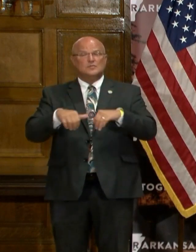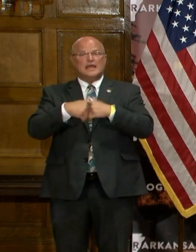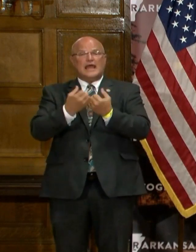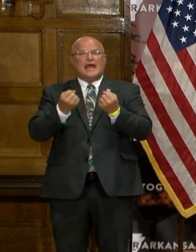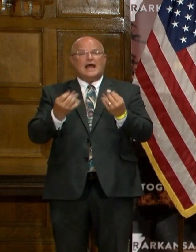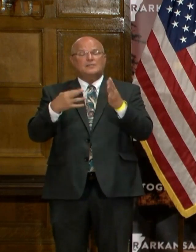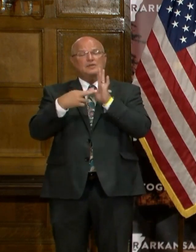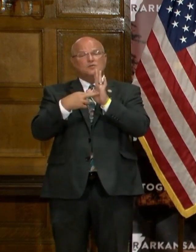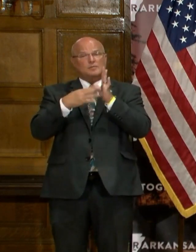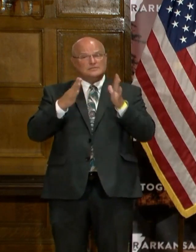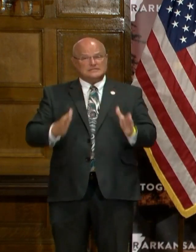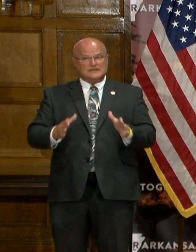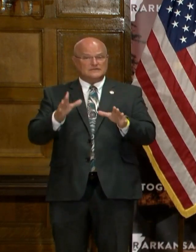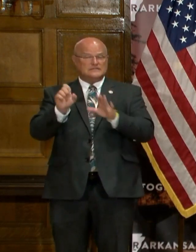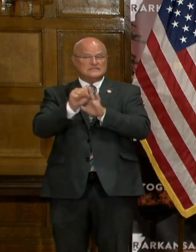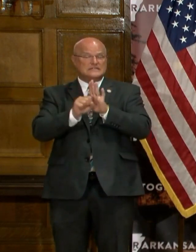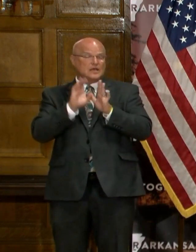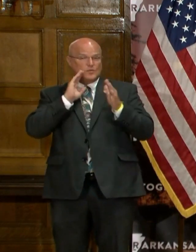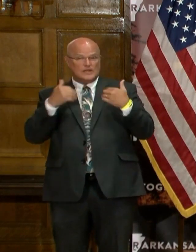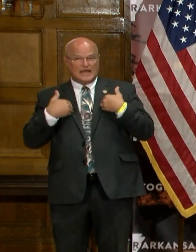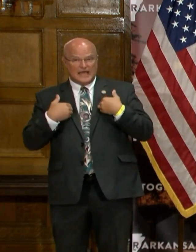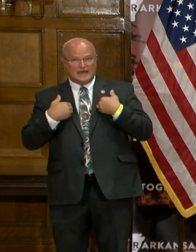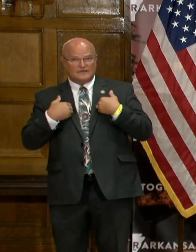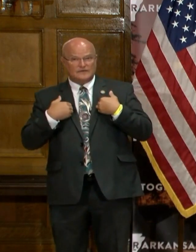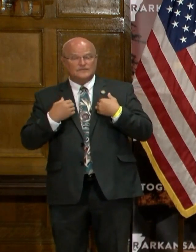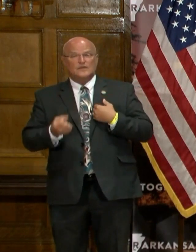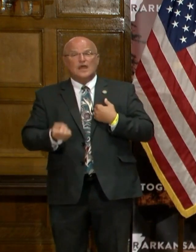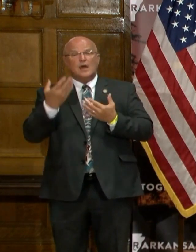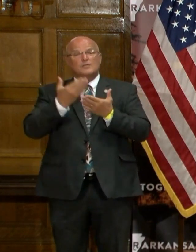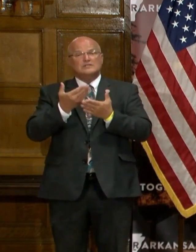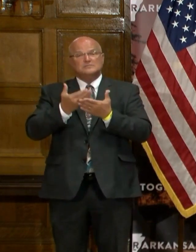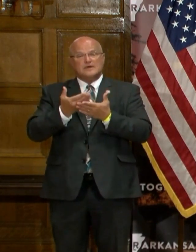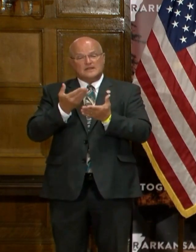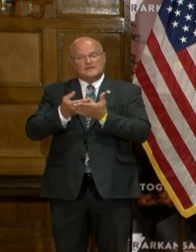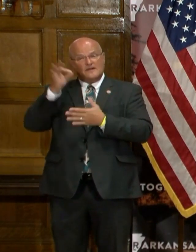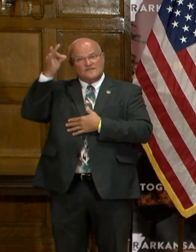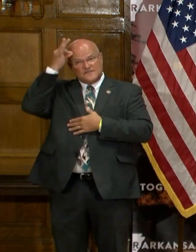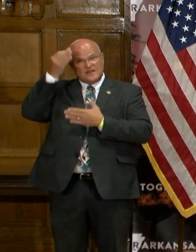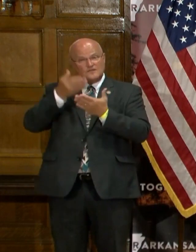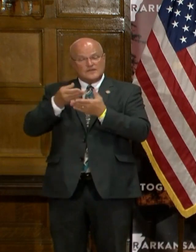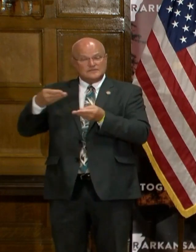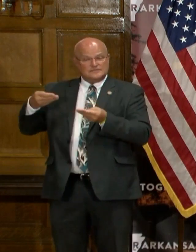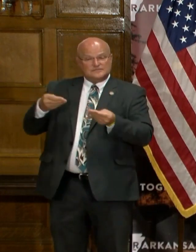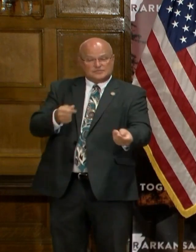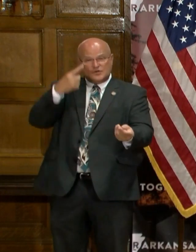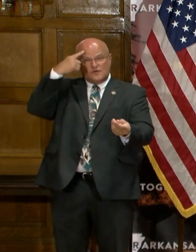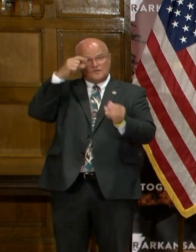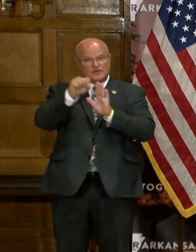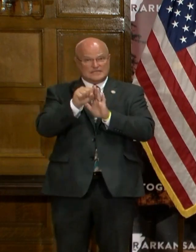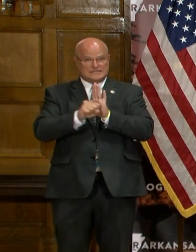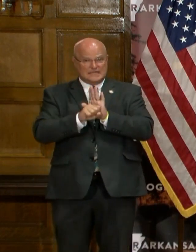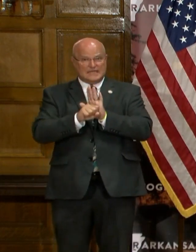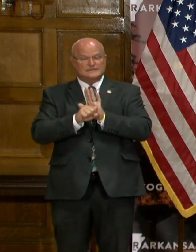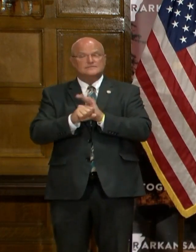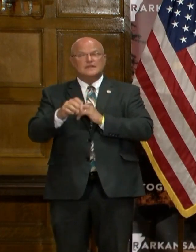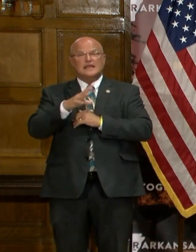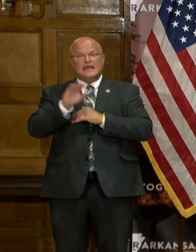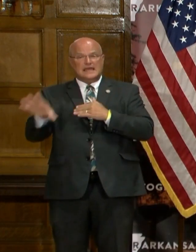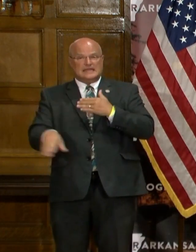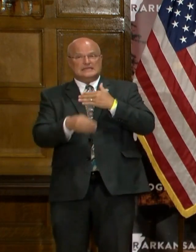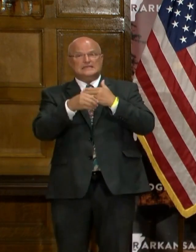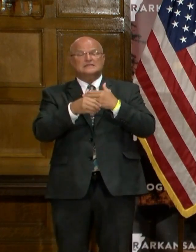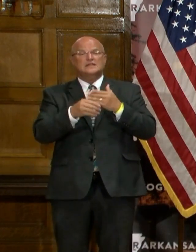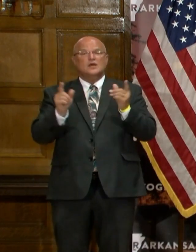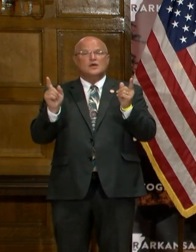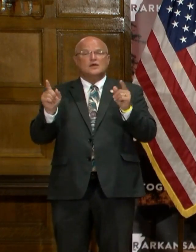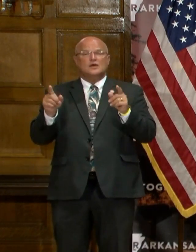receive, how much money and funding, federal funding, will be allocated for each state. And in addition to